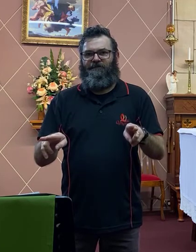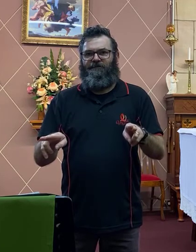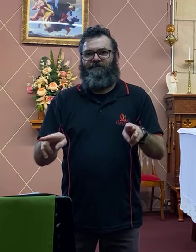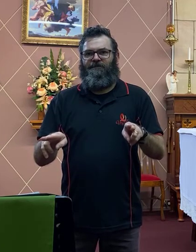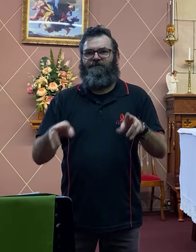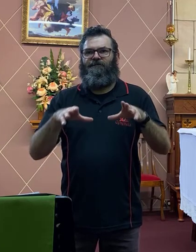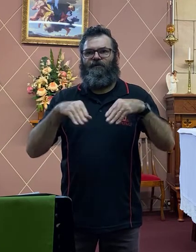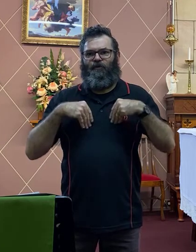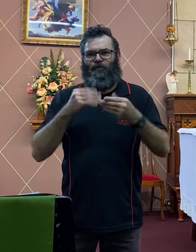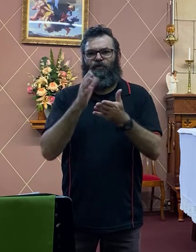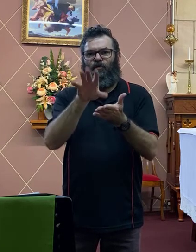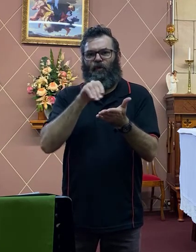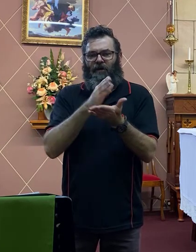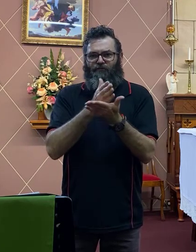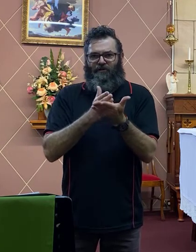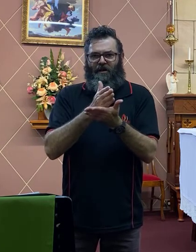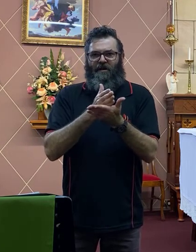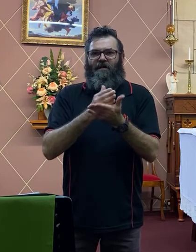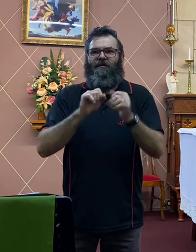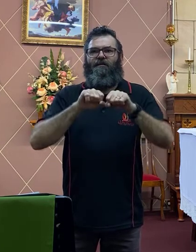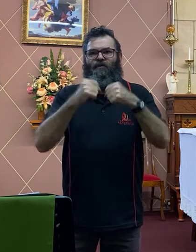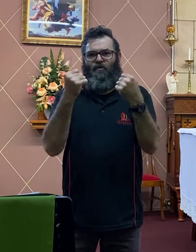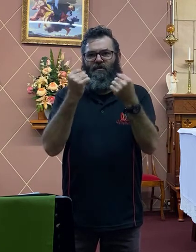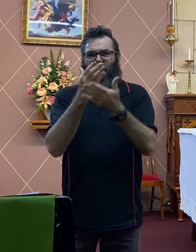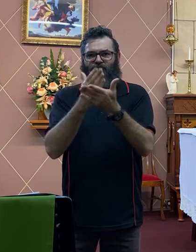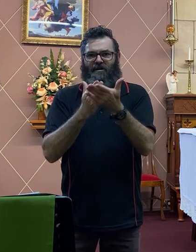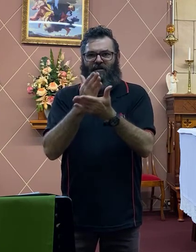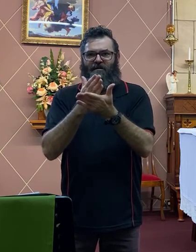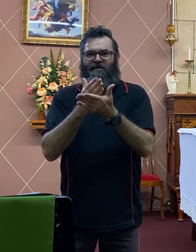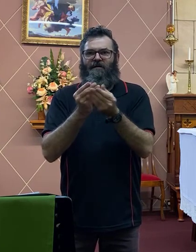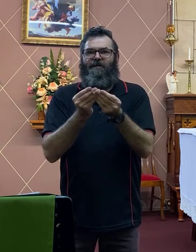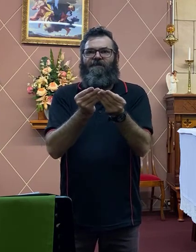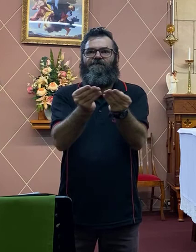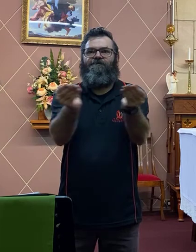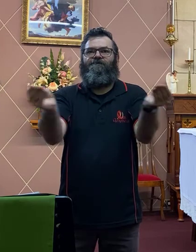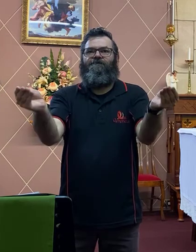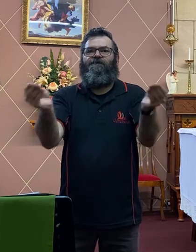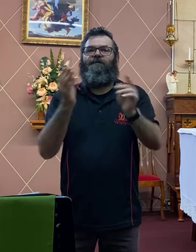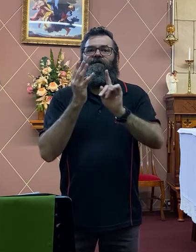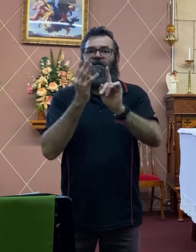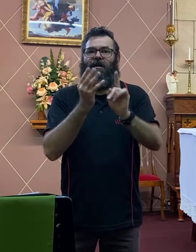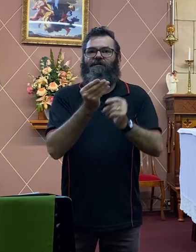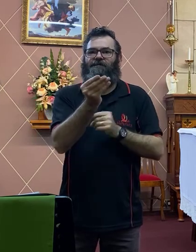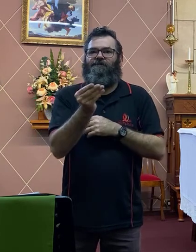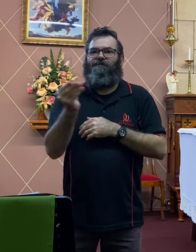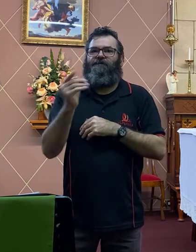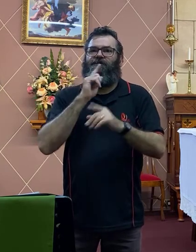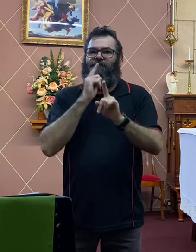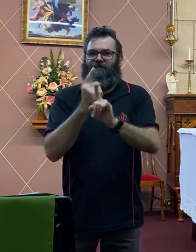thanks, broke it and gave it to his disciples, saying,